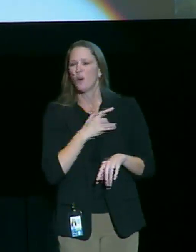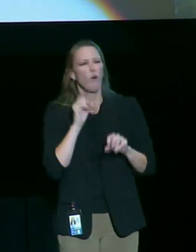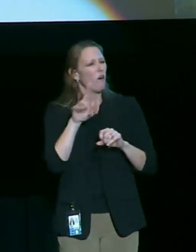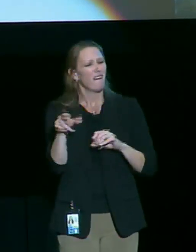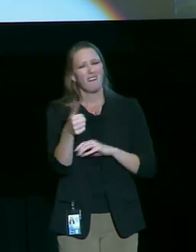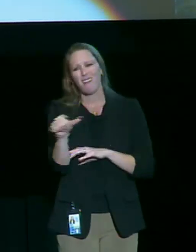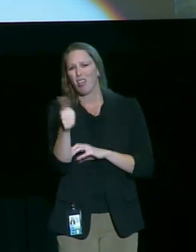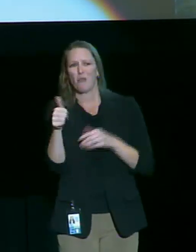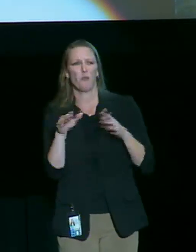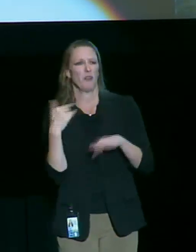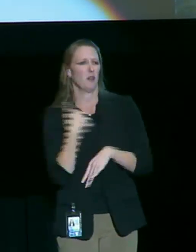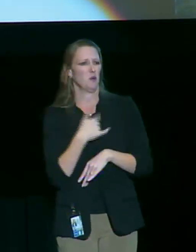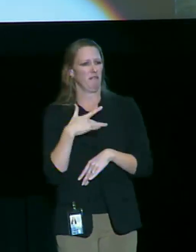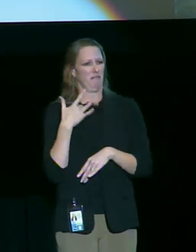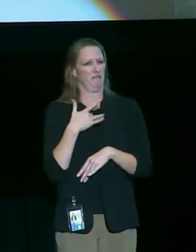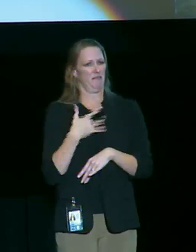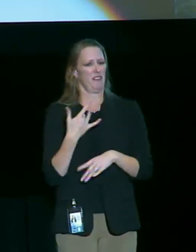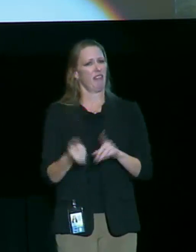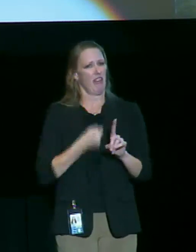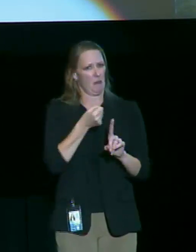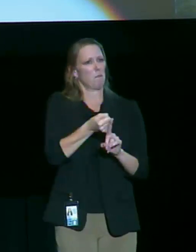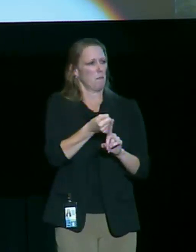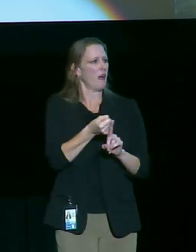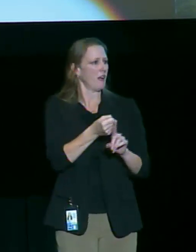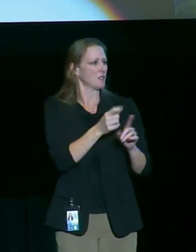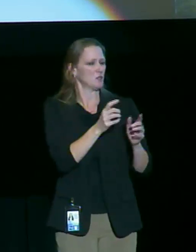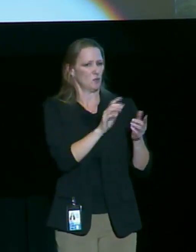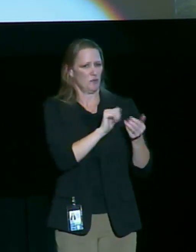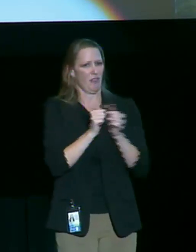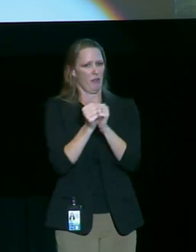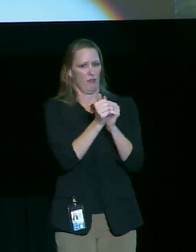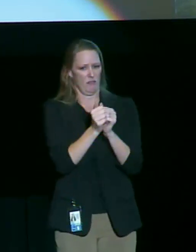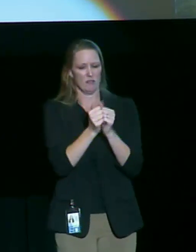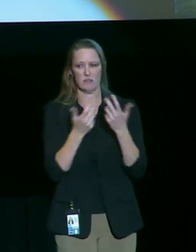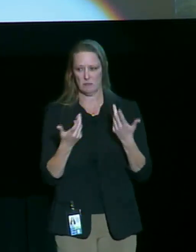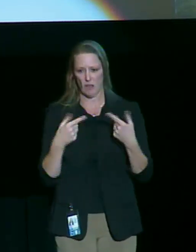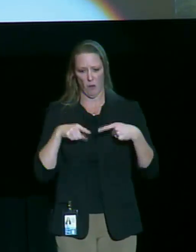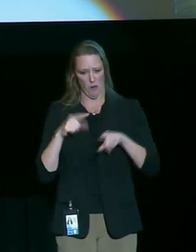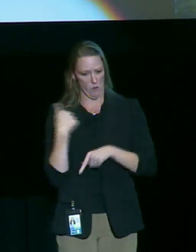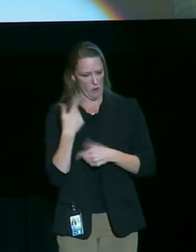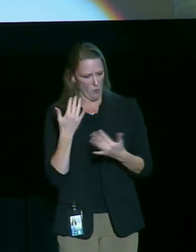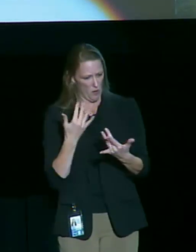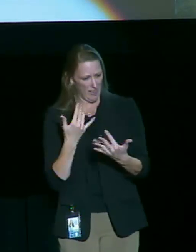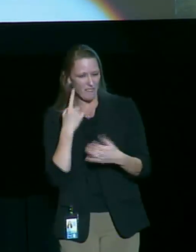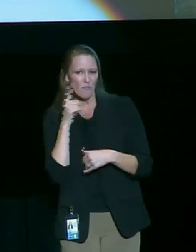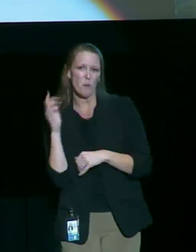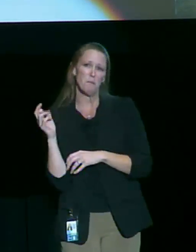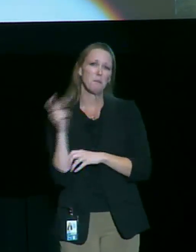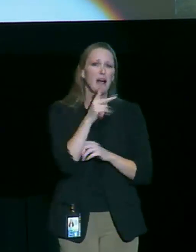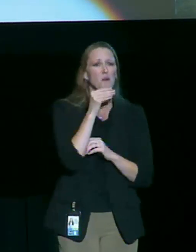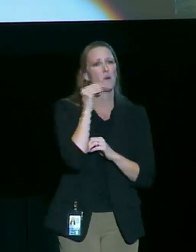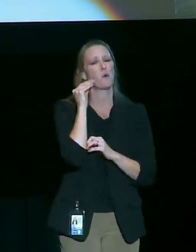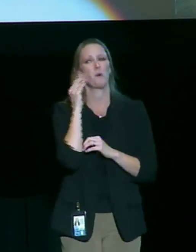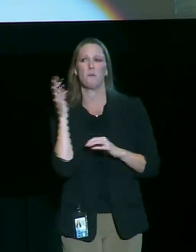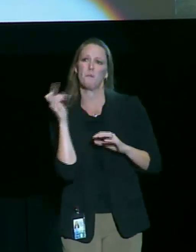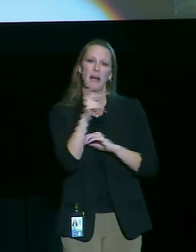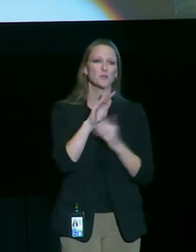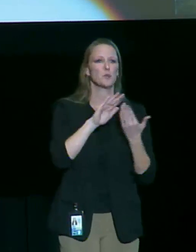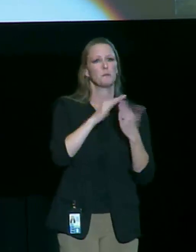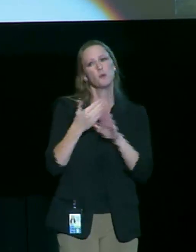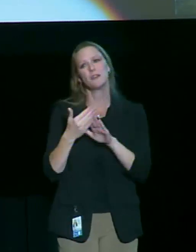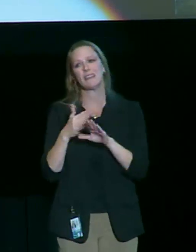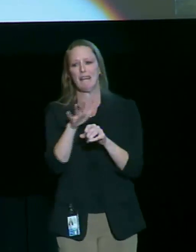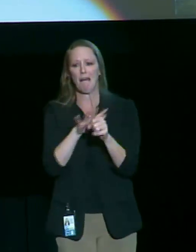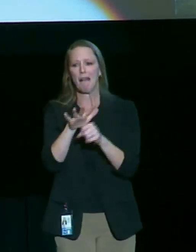a community, as we get ready for people to return to their homes and back to their communities and neighborhoods, returning